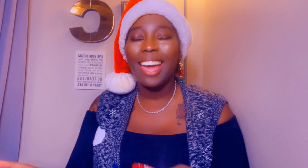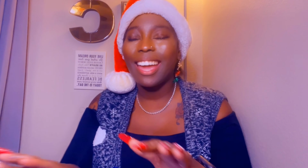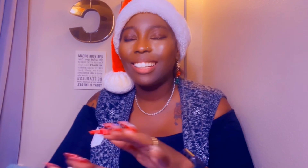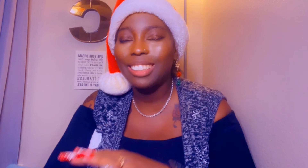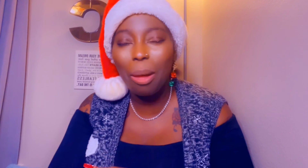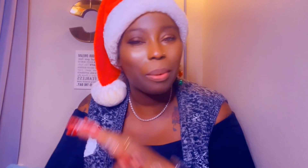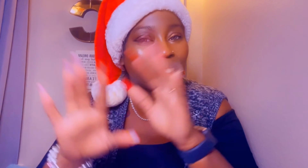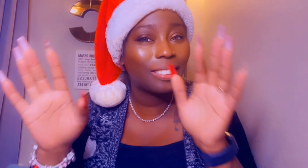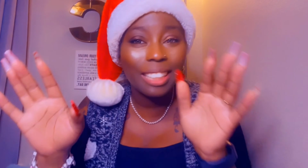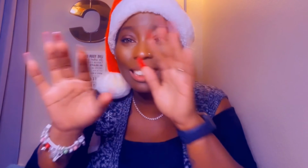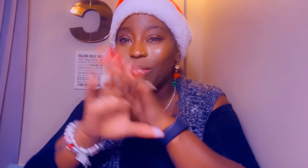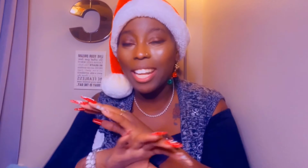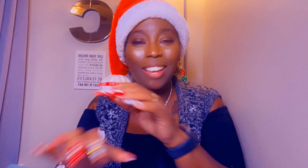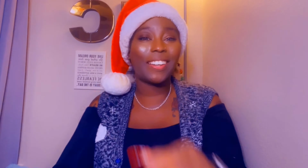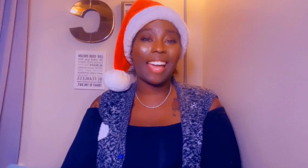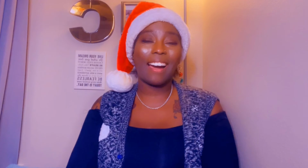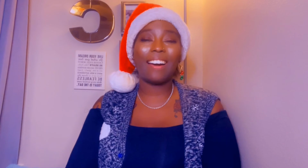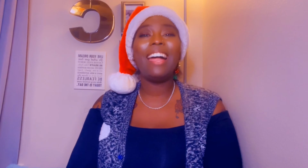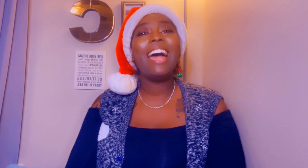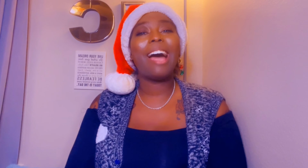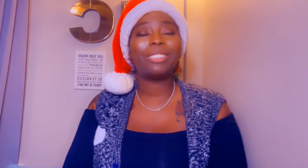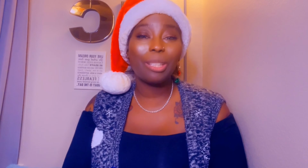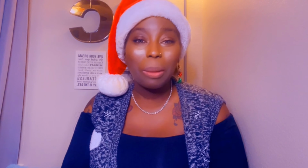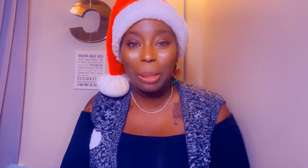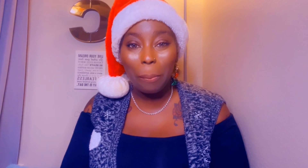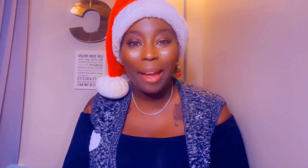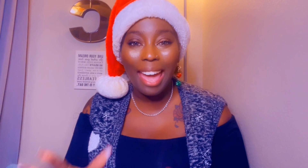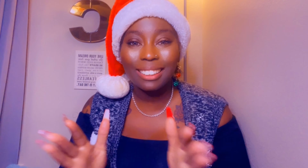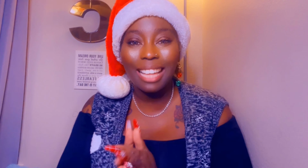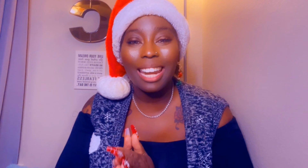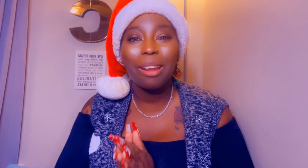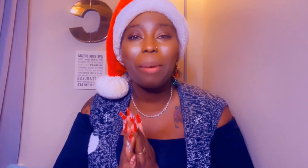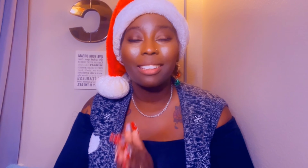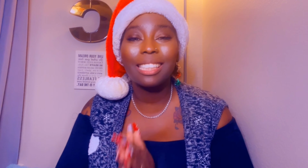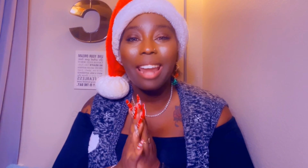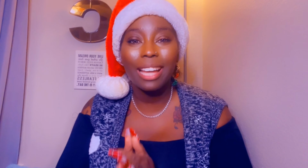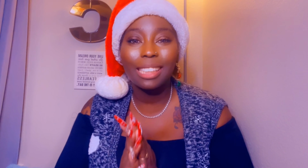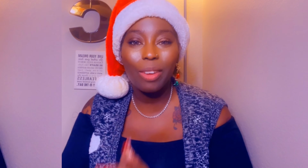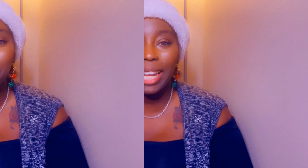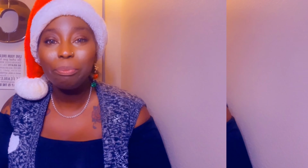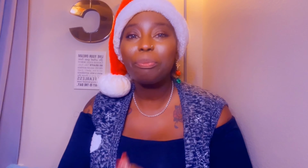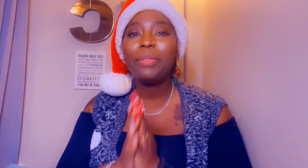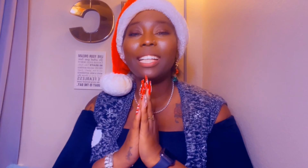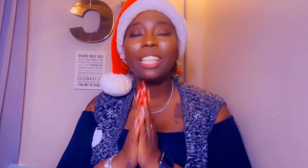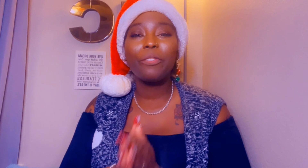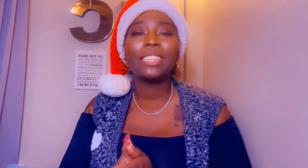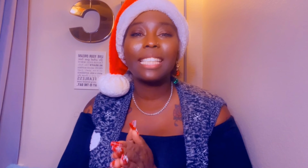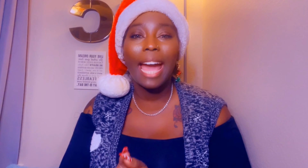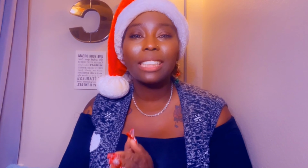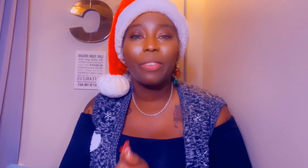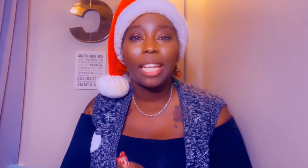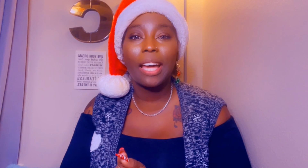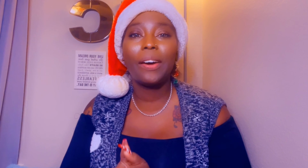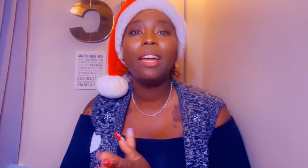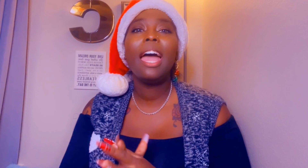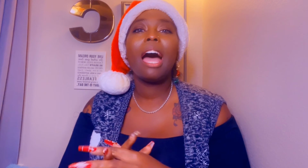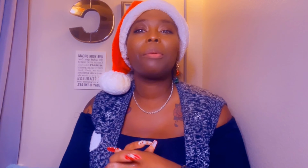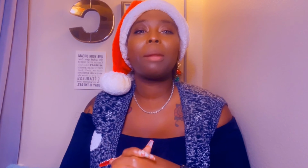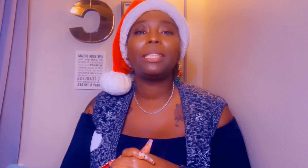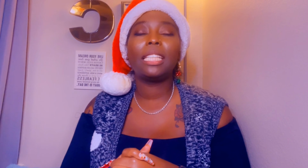and jump into this video, y'all. I'm super duper excited about tonight's video. So for tonight's video, I'm gonna be teaching